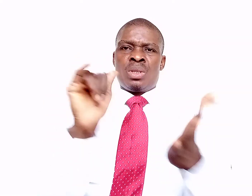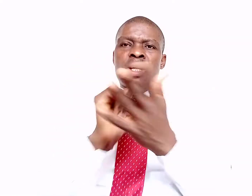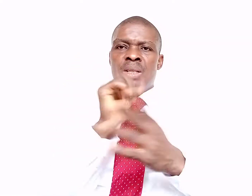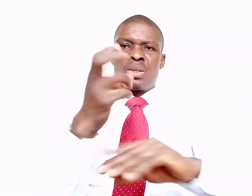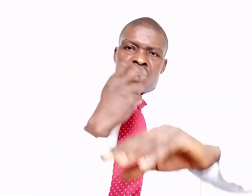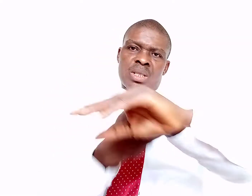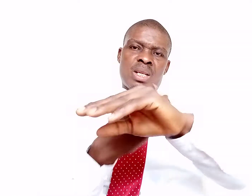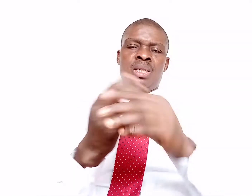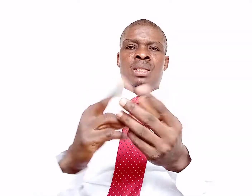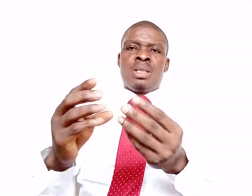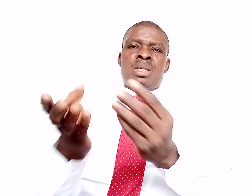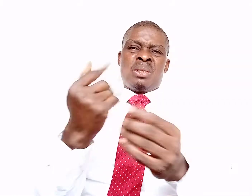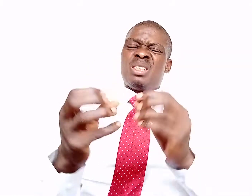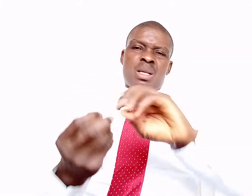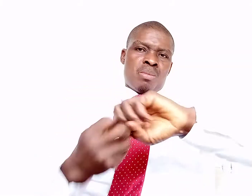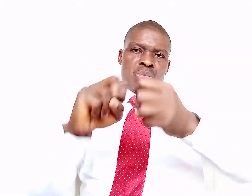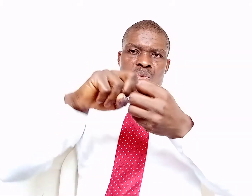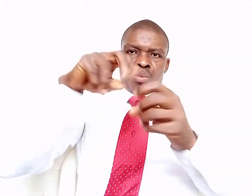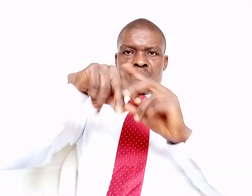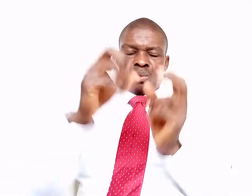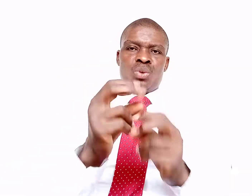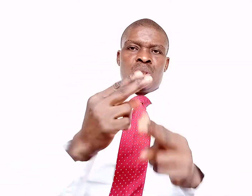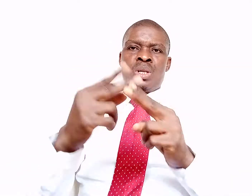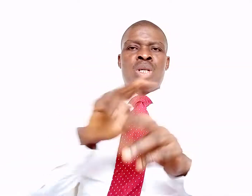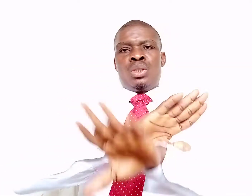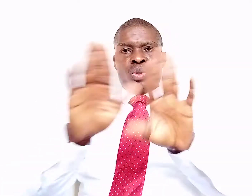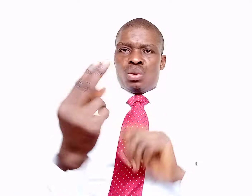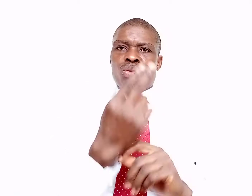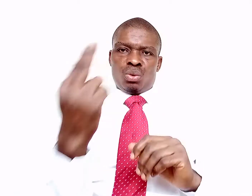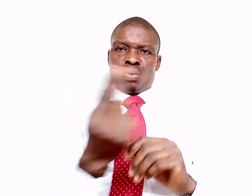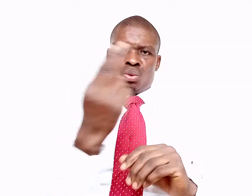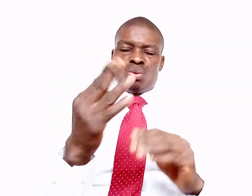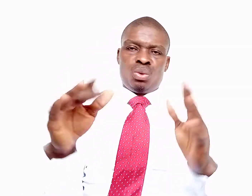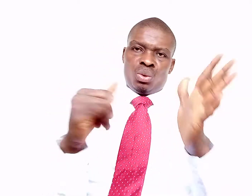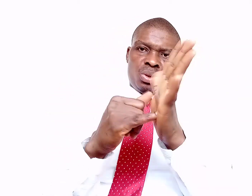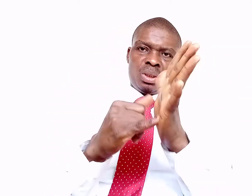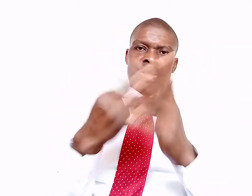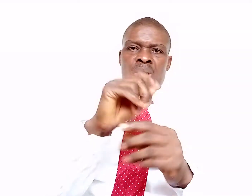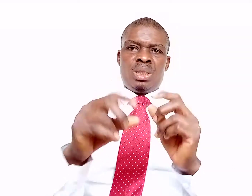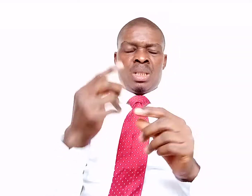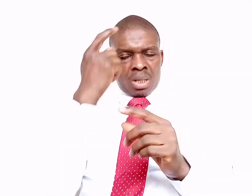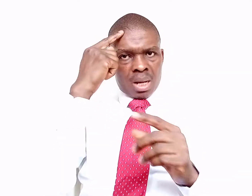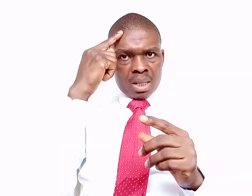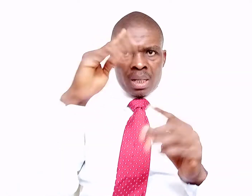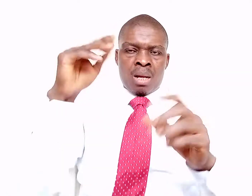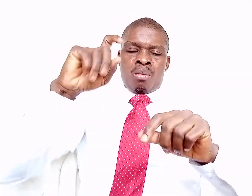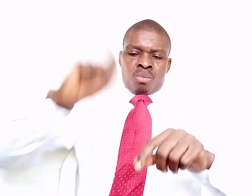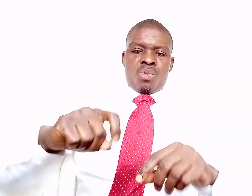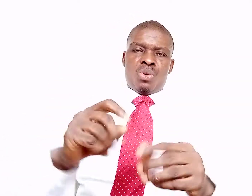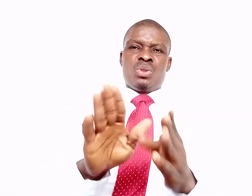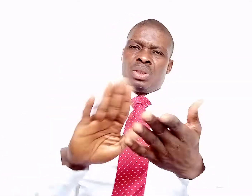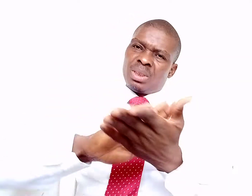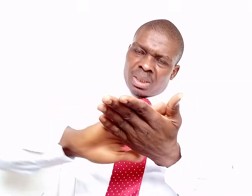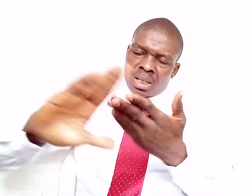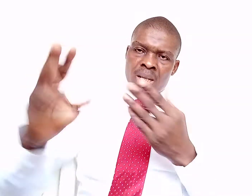a hindrance to clarity and should be avoided. Ideas should be clearly distributed between sentences and